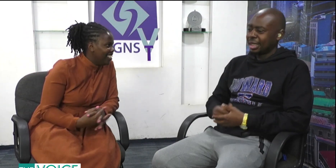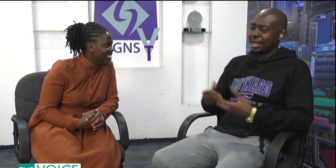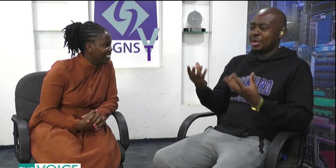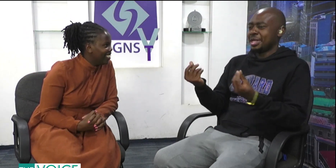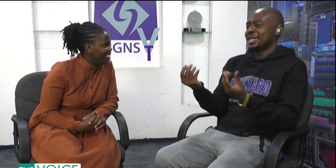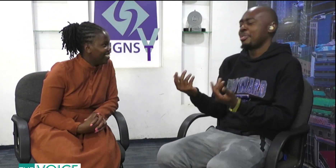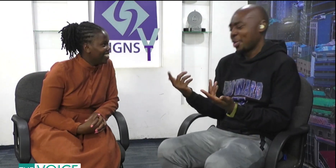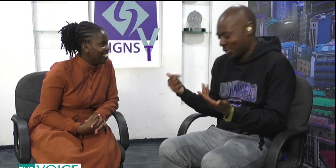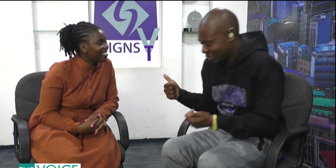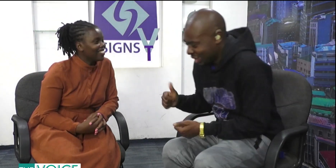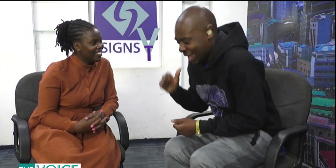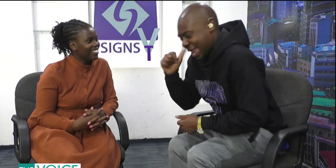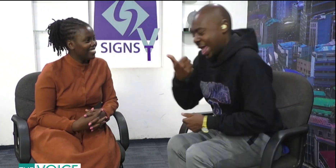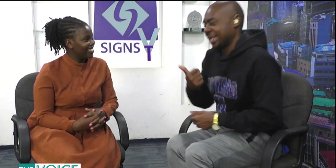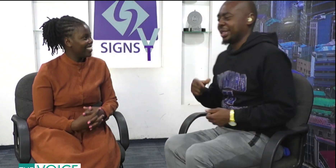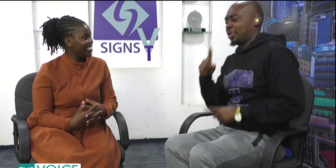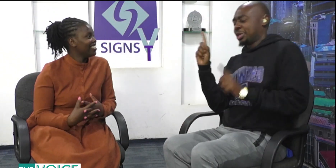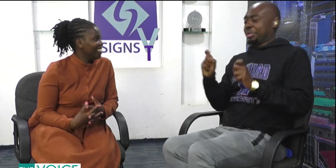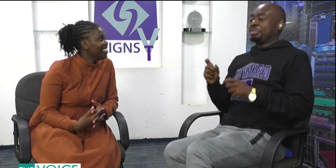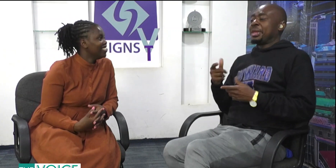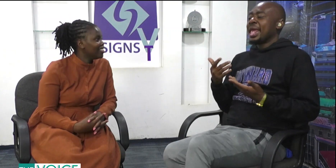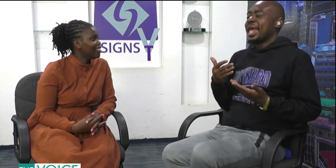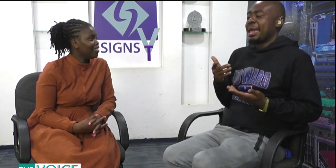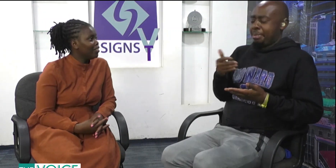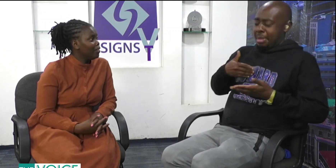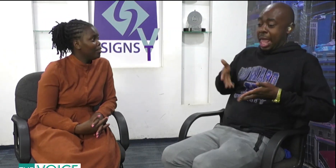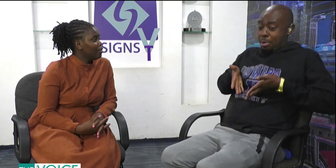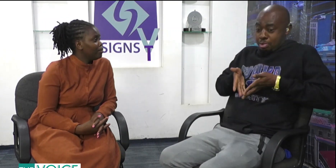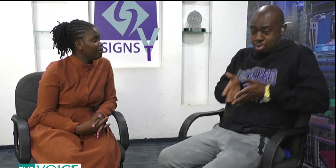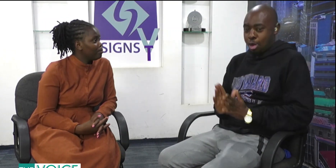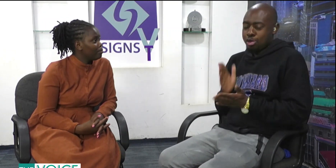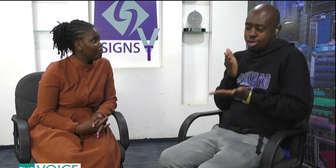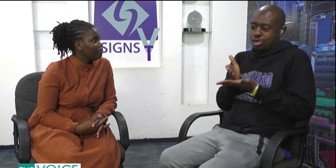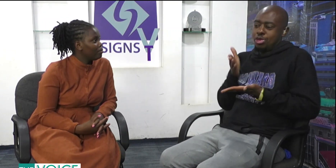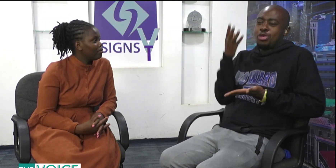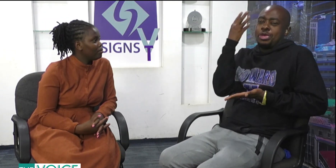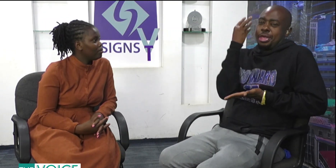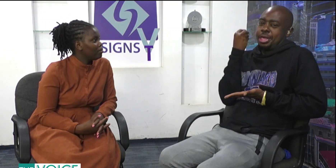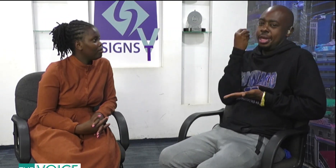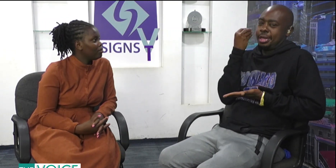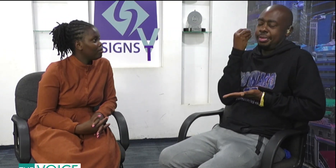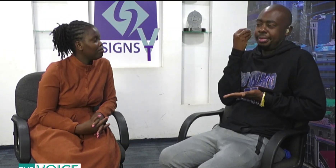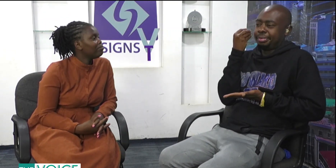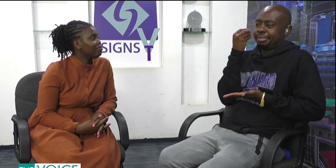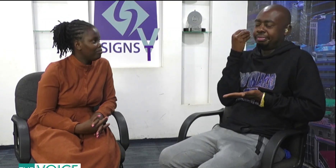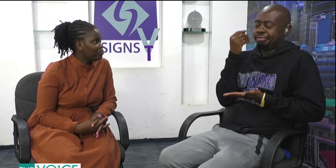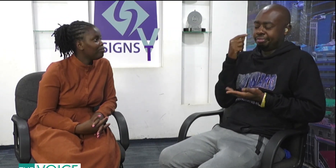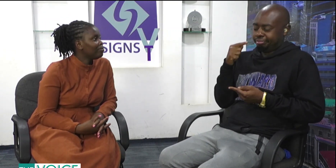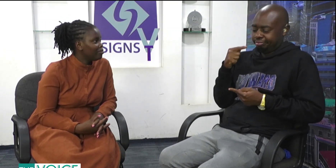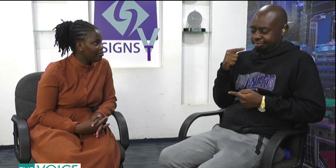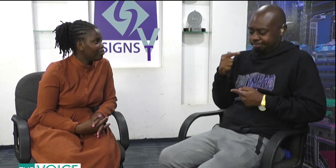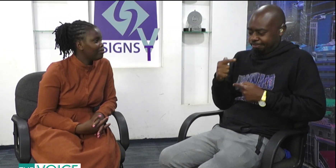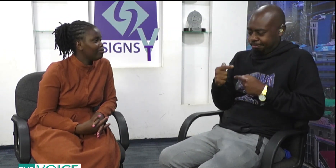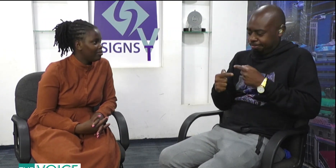hearing? That is easy. Thank you for that question. When I was born, I was